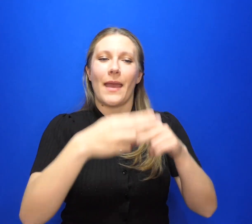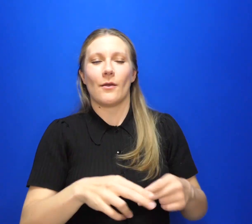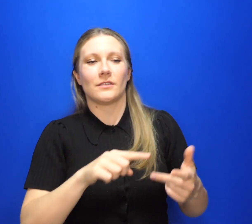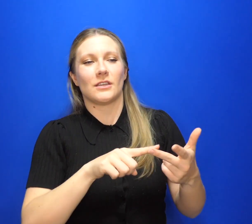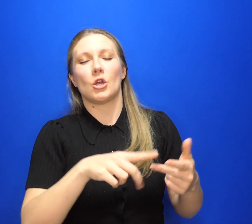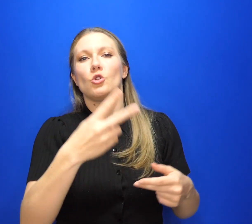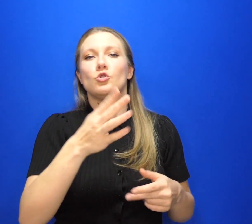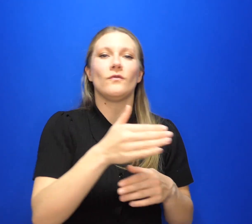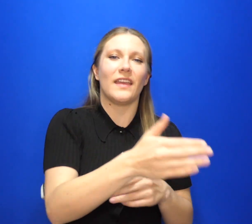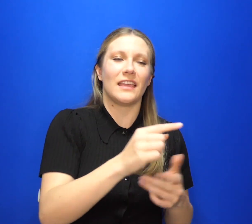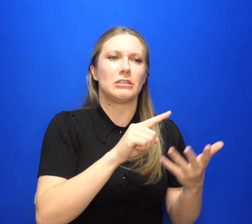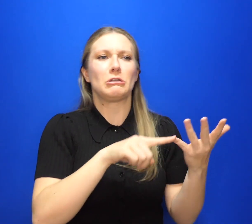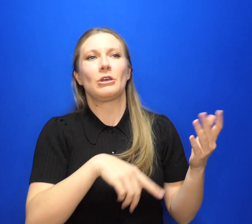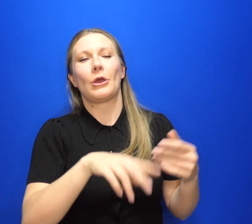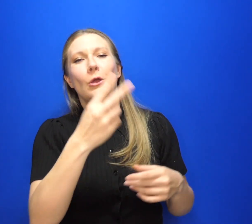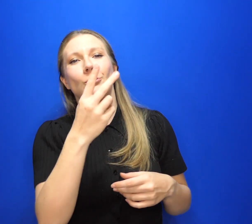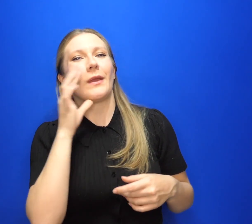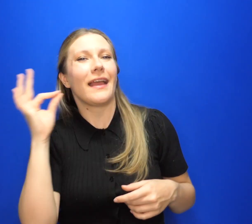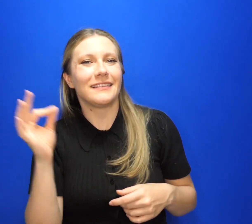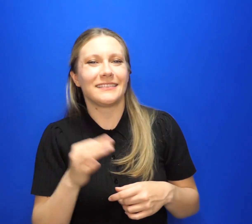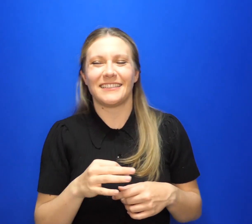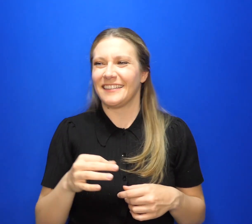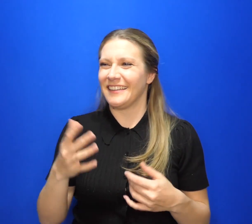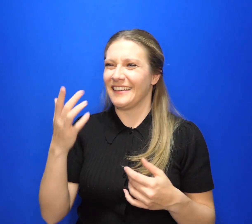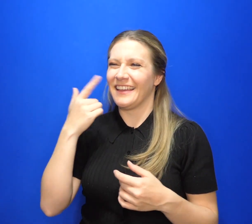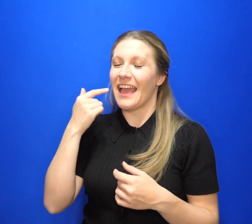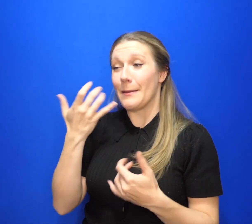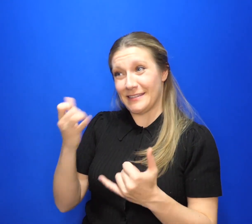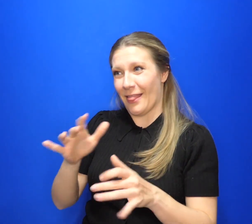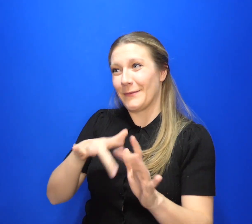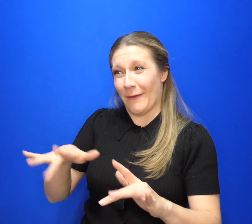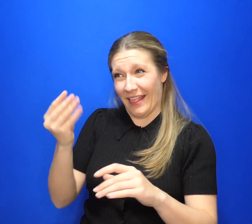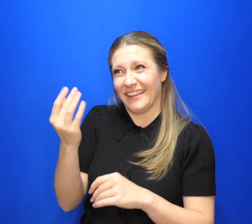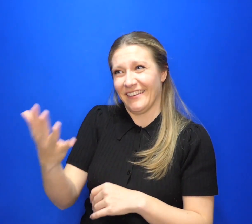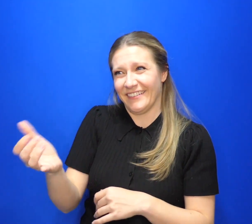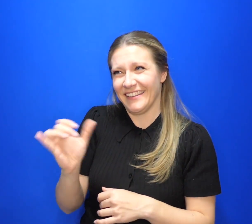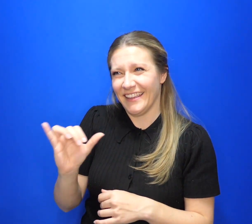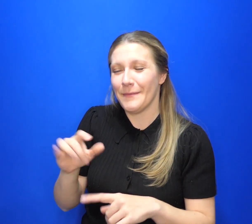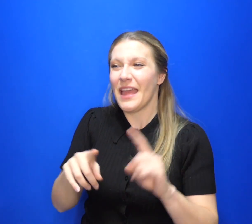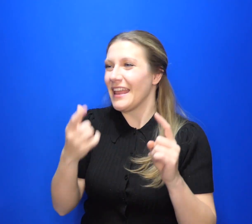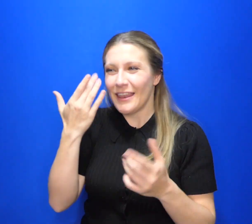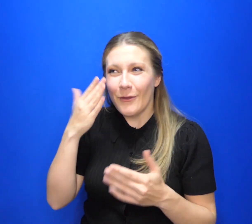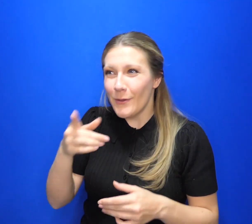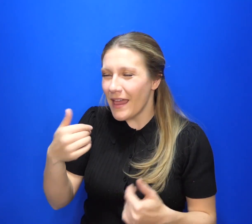still recording, by the way, but I did not know you had a dog. Oh, yes. We've got more hair like floating around.